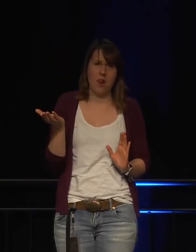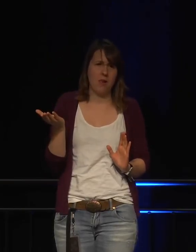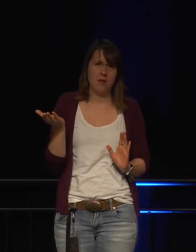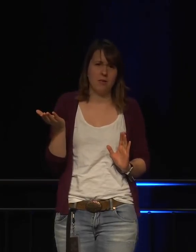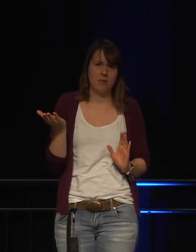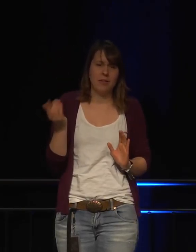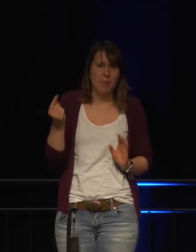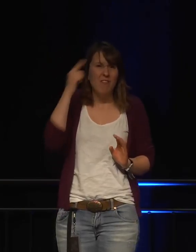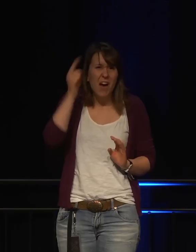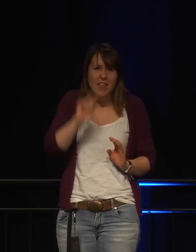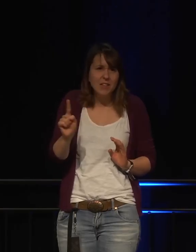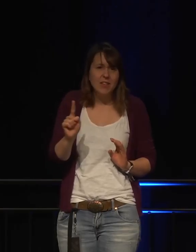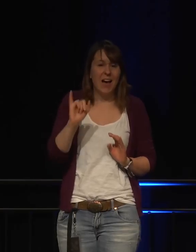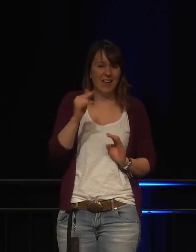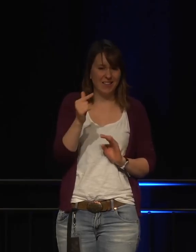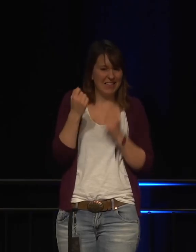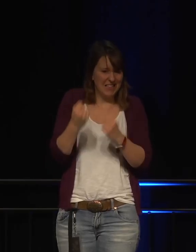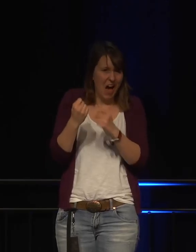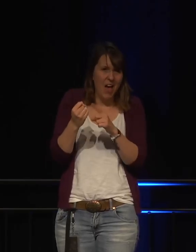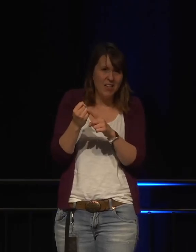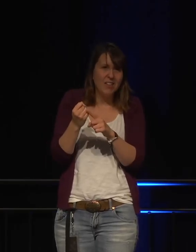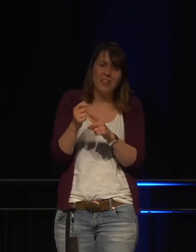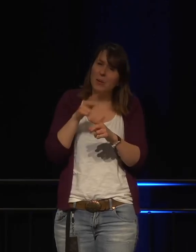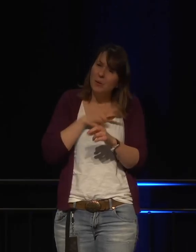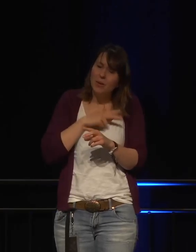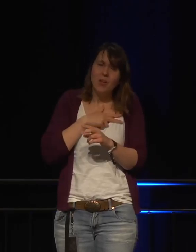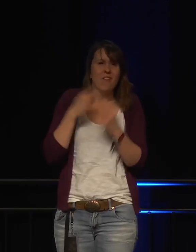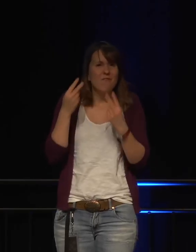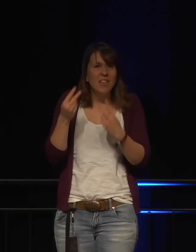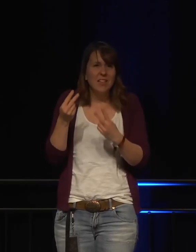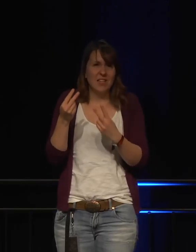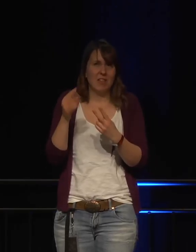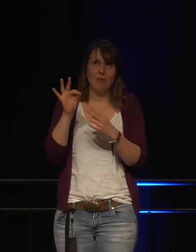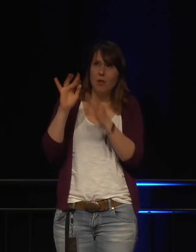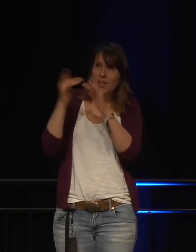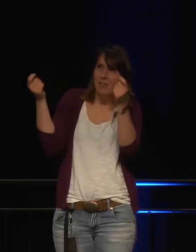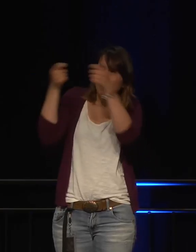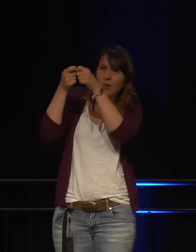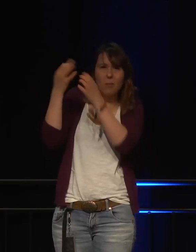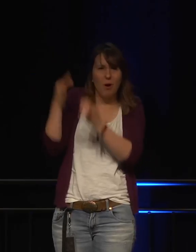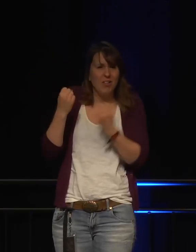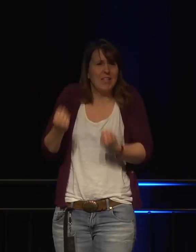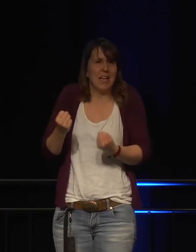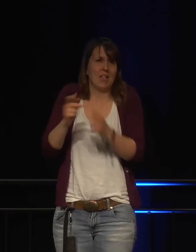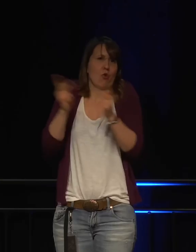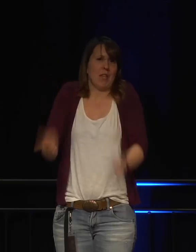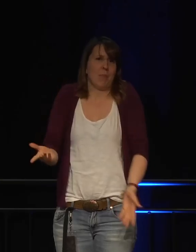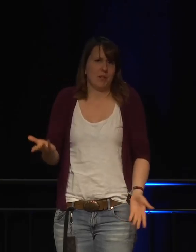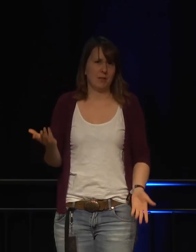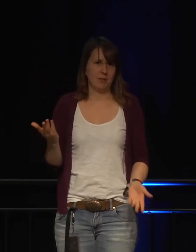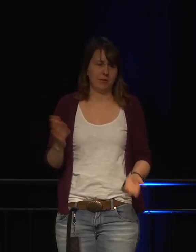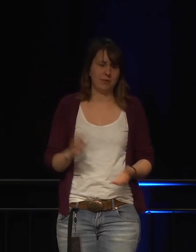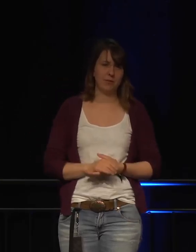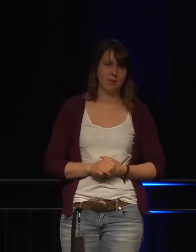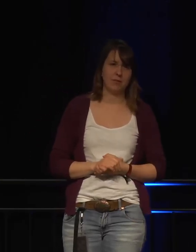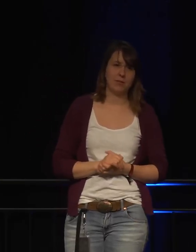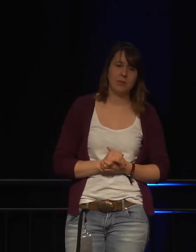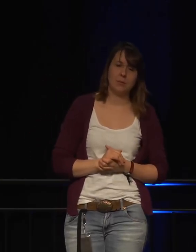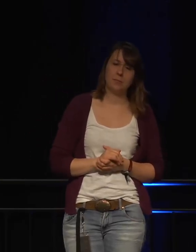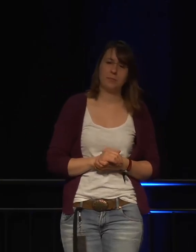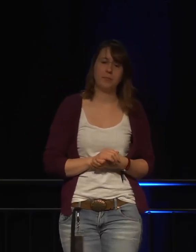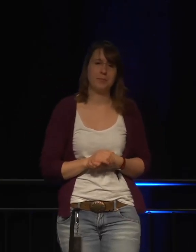important when they start to connect things. And, actually,